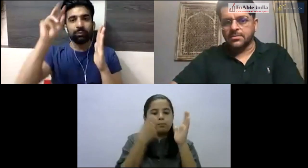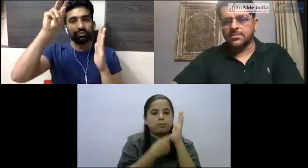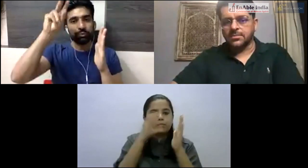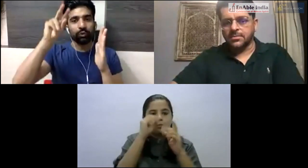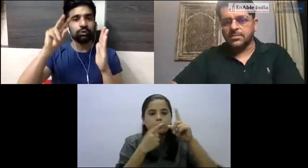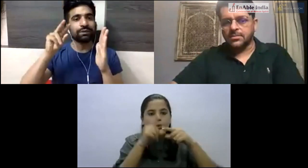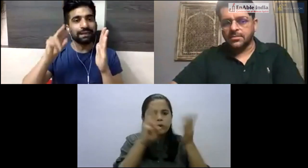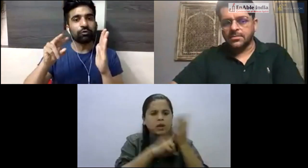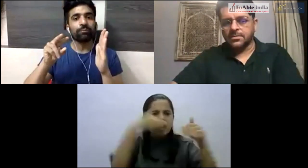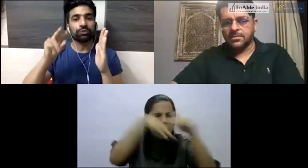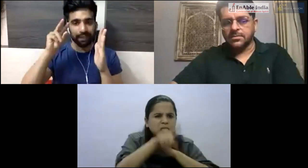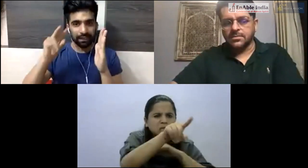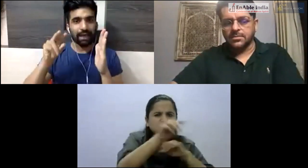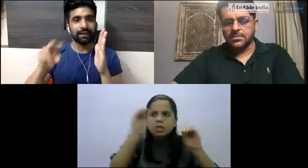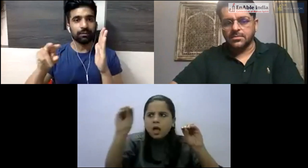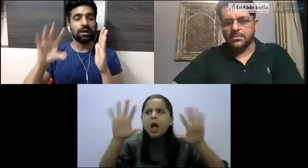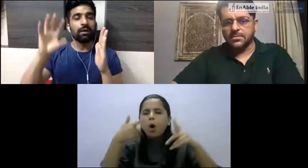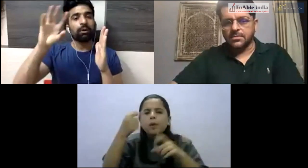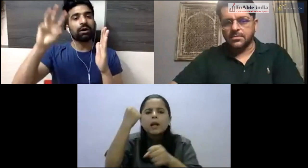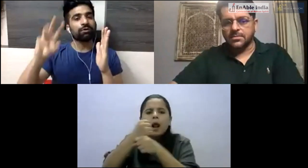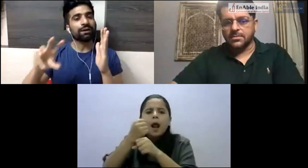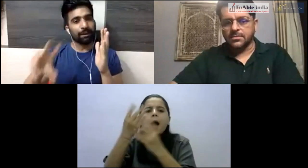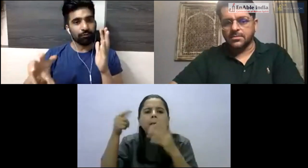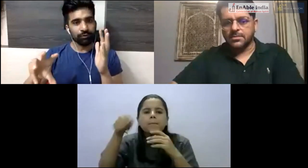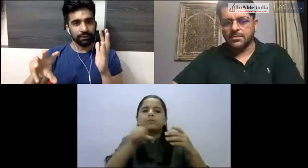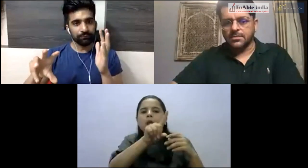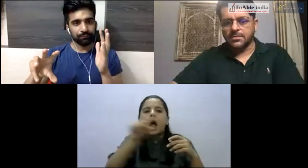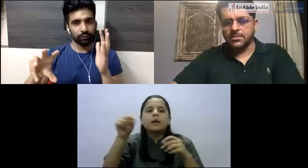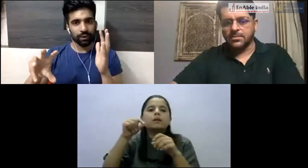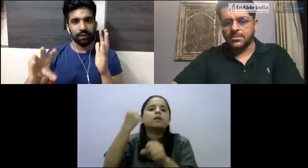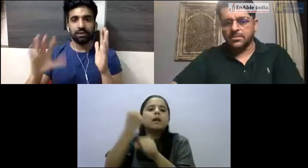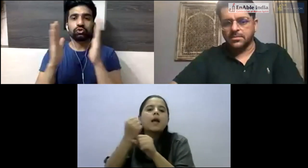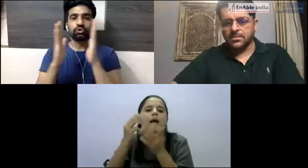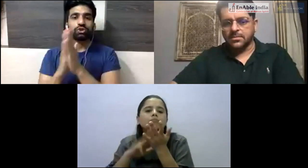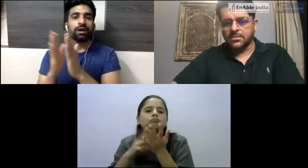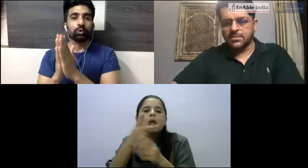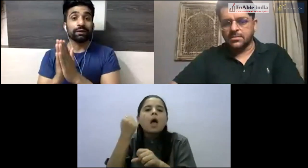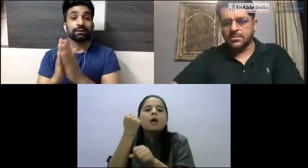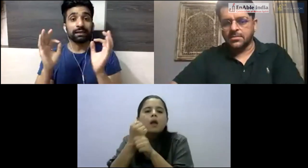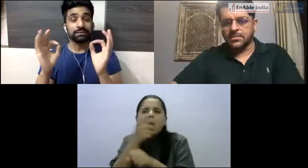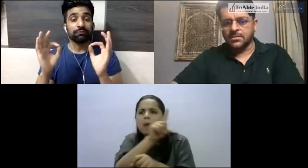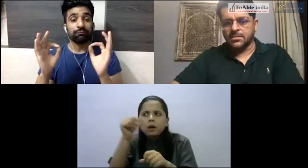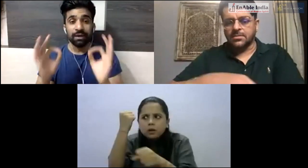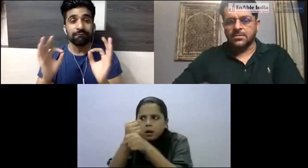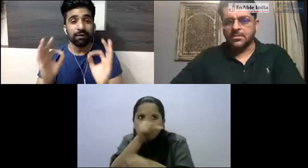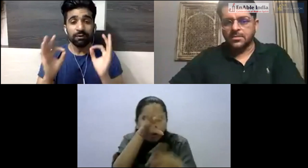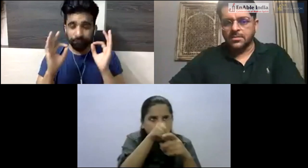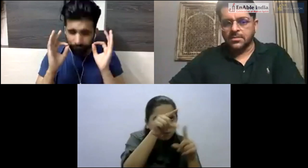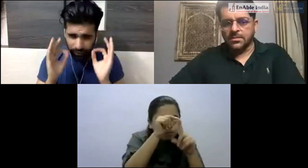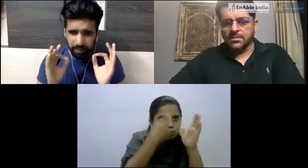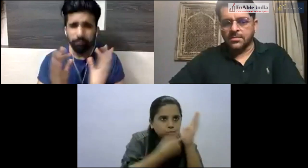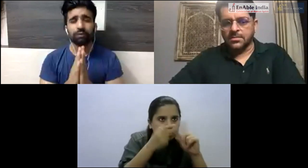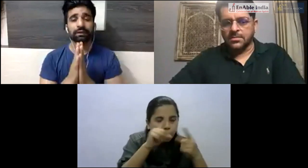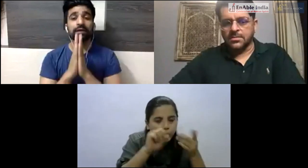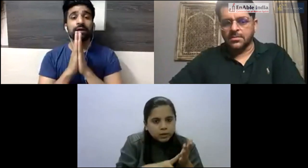how much protein you get from that item per 100 gram of it. Okay, so you start doing that. That's a very, very,